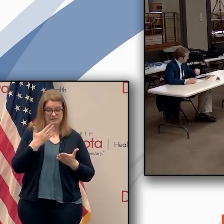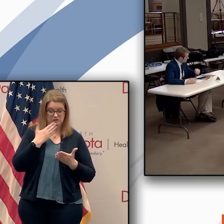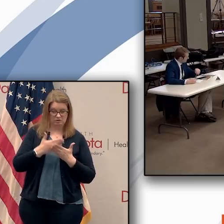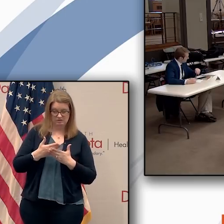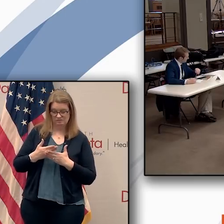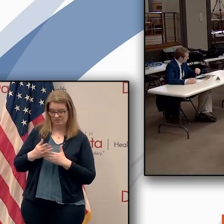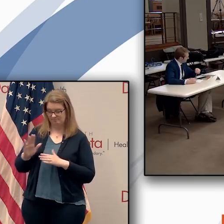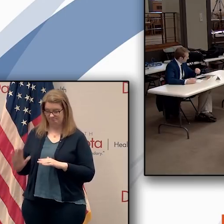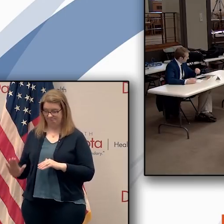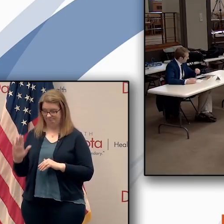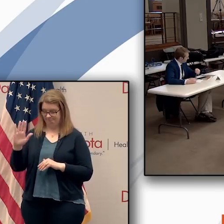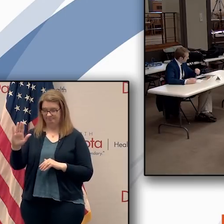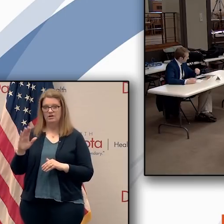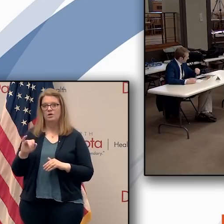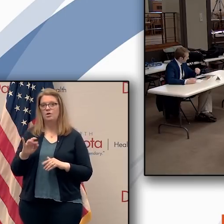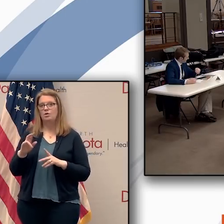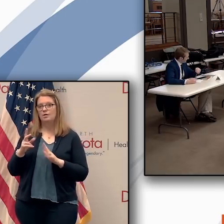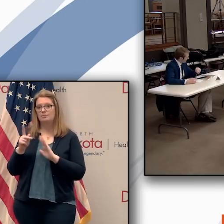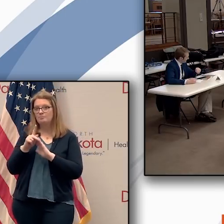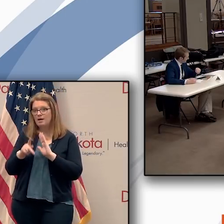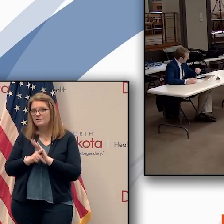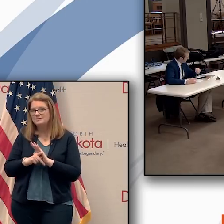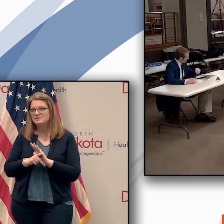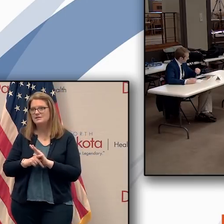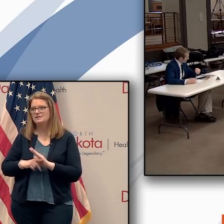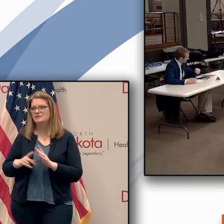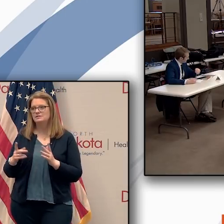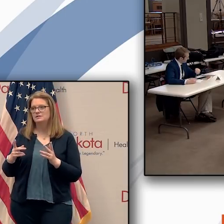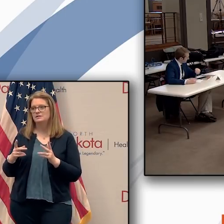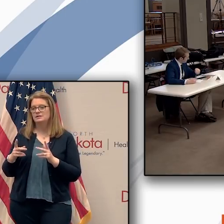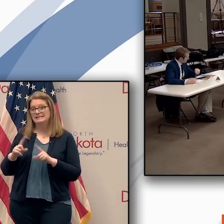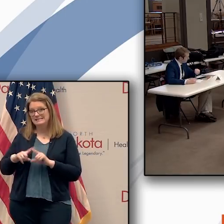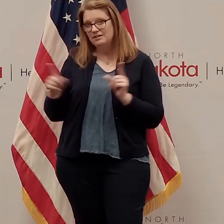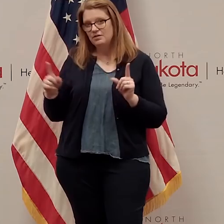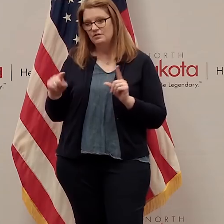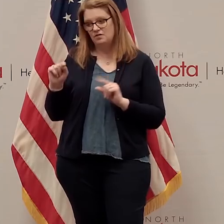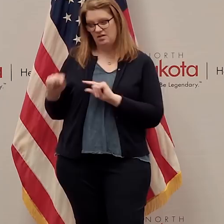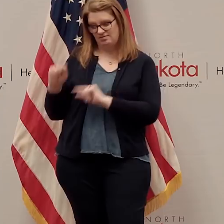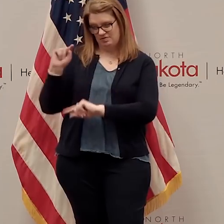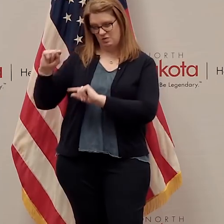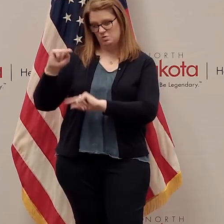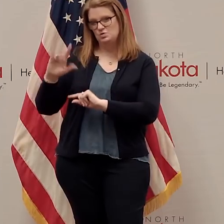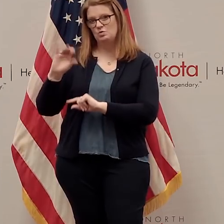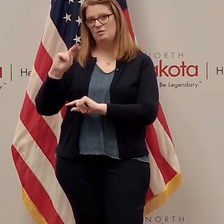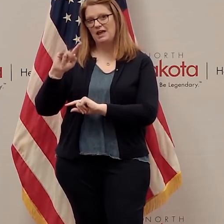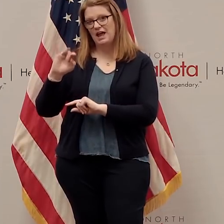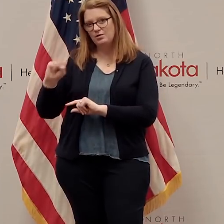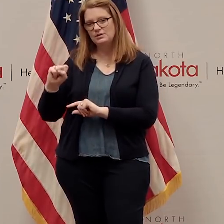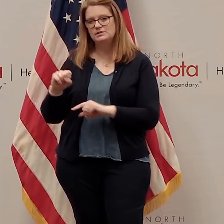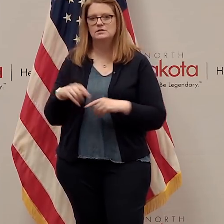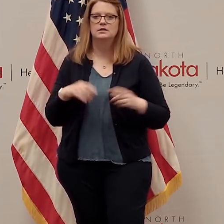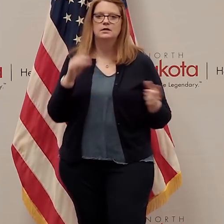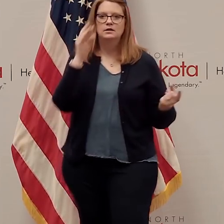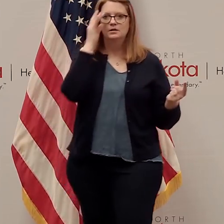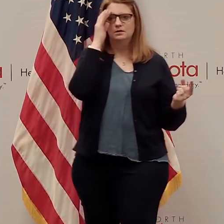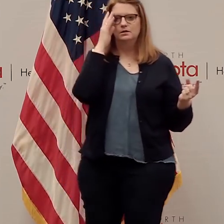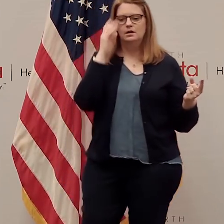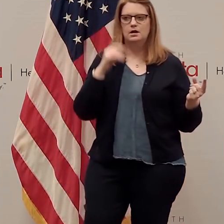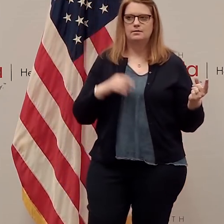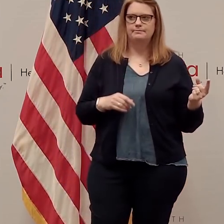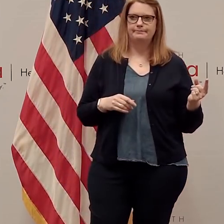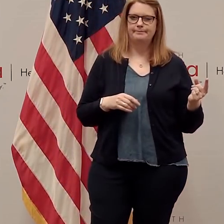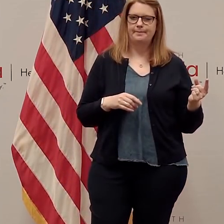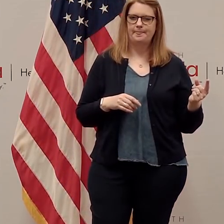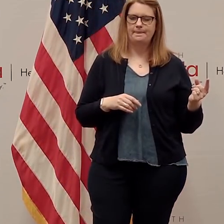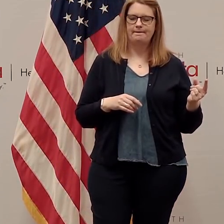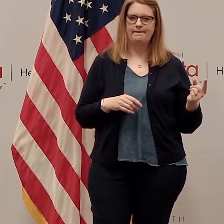there be different policies for larger cities or areas with more cases? Well, if we thought that there was going to be a really